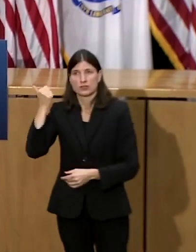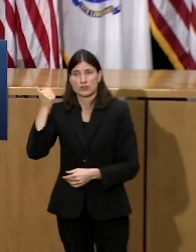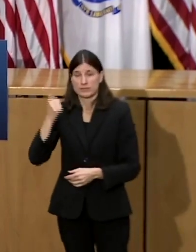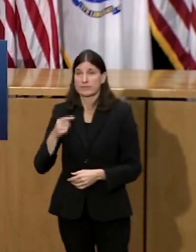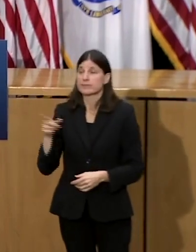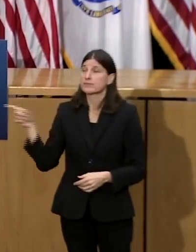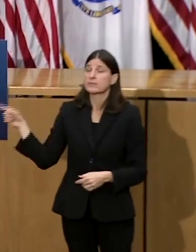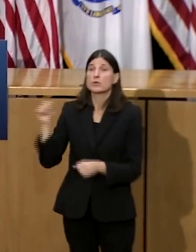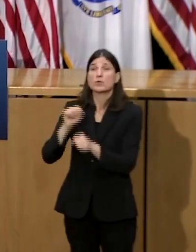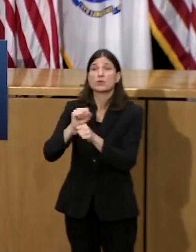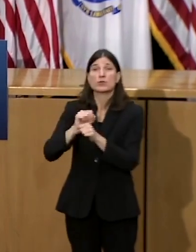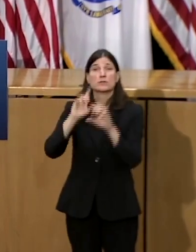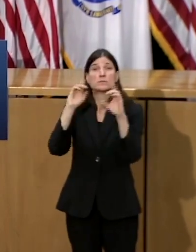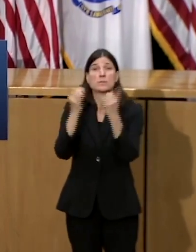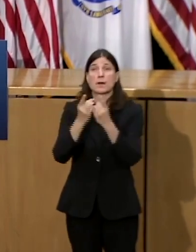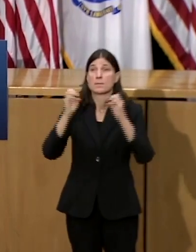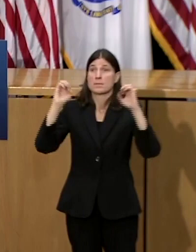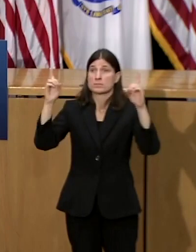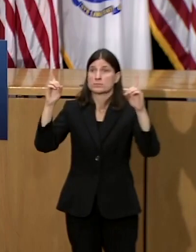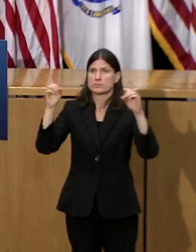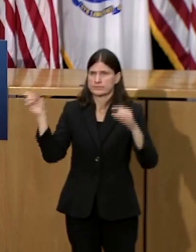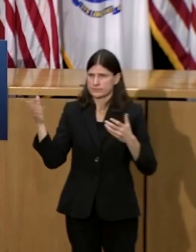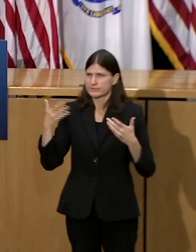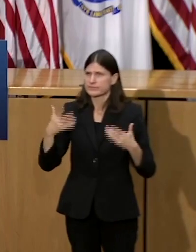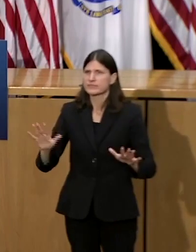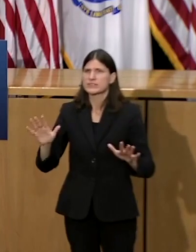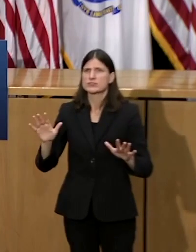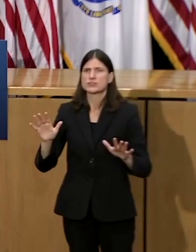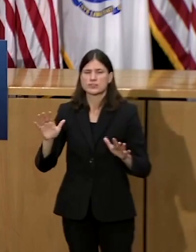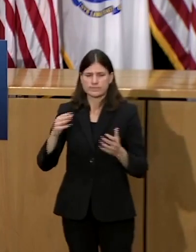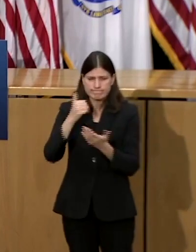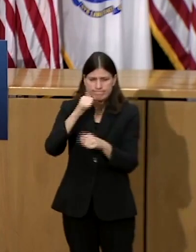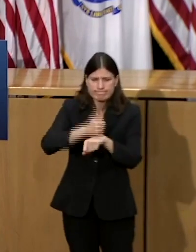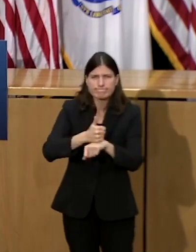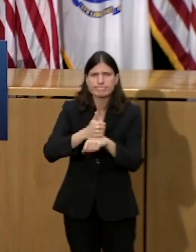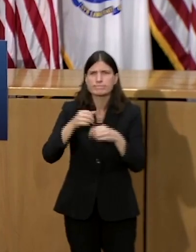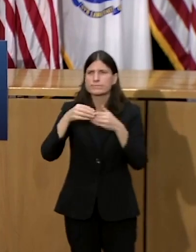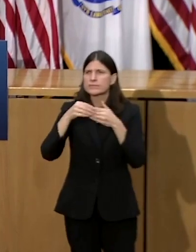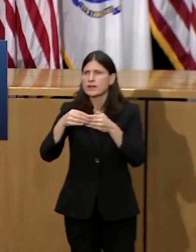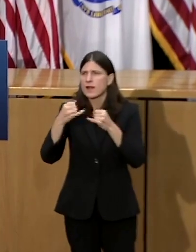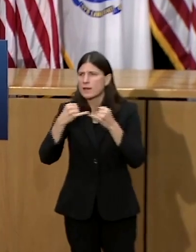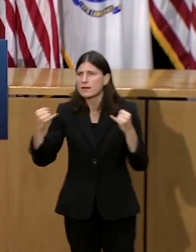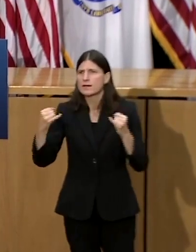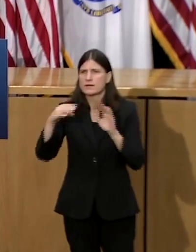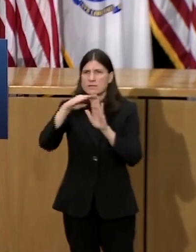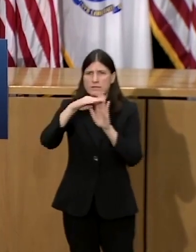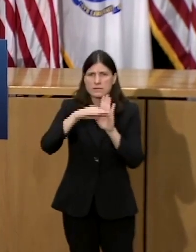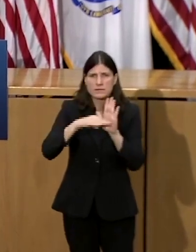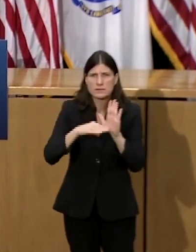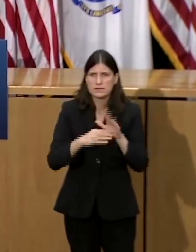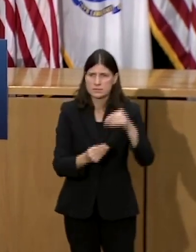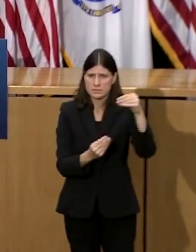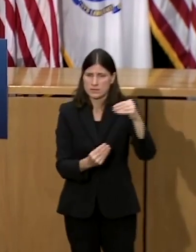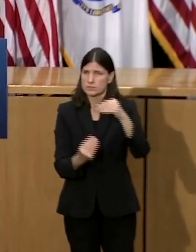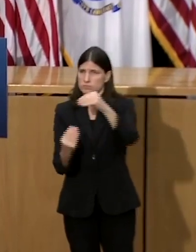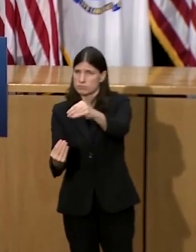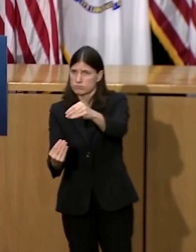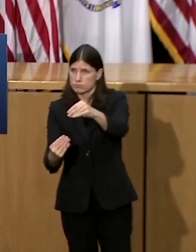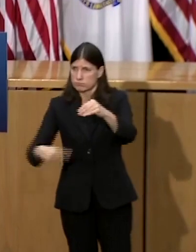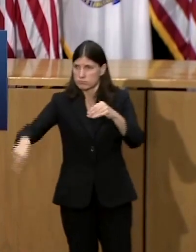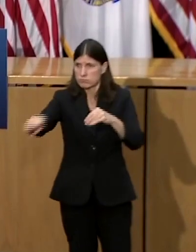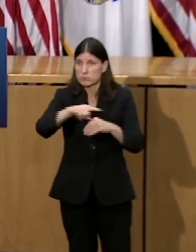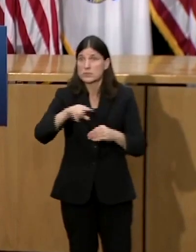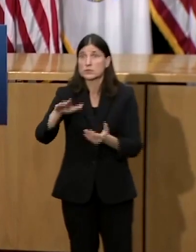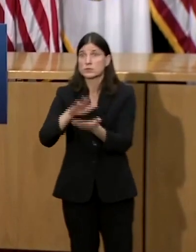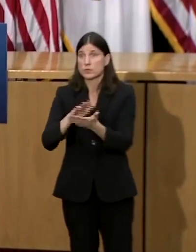are following the guidance to the greatest extent possible. And if people start deviating it, certainly we'll address that individually, but we do also respect what happens